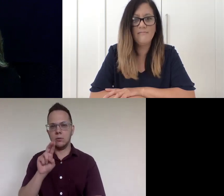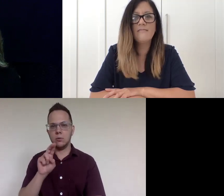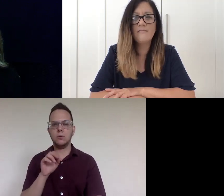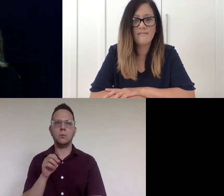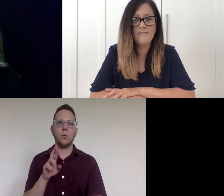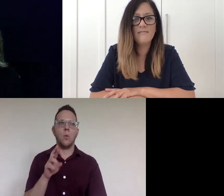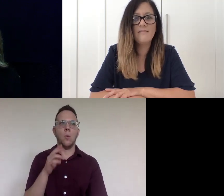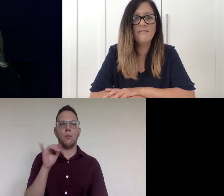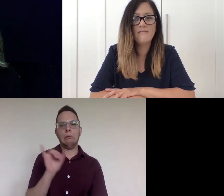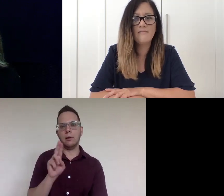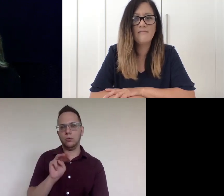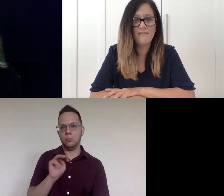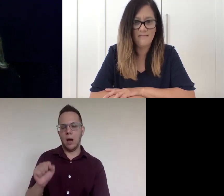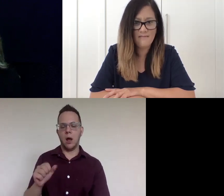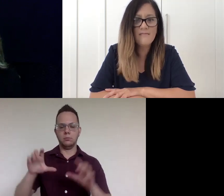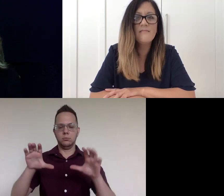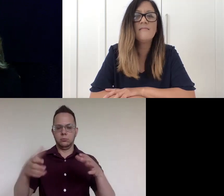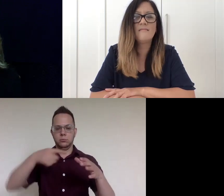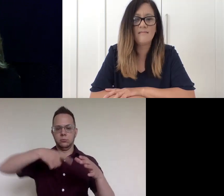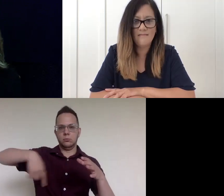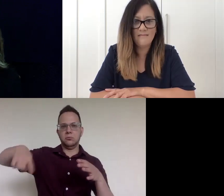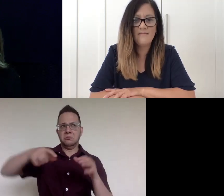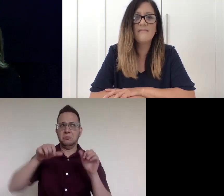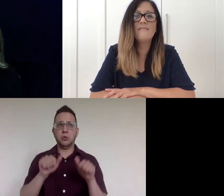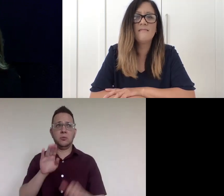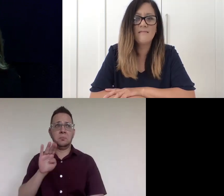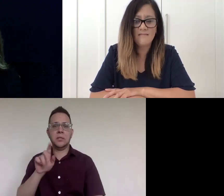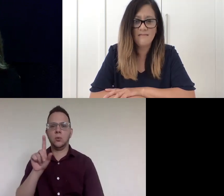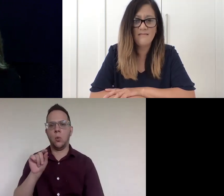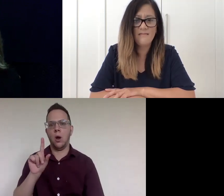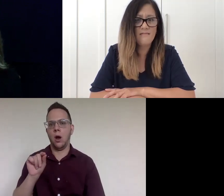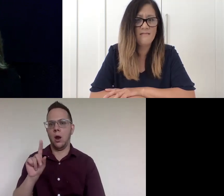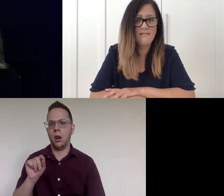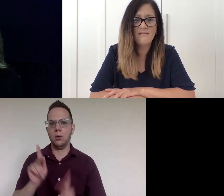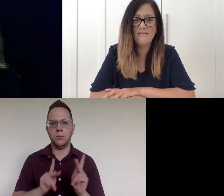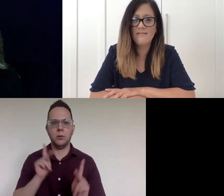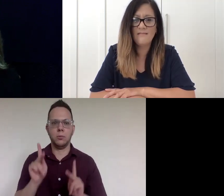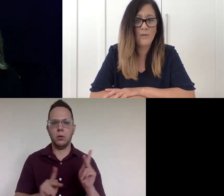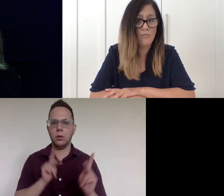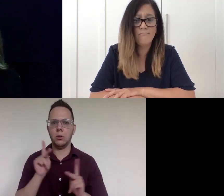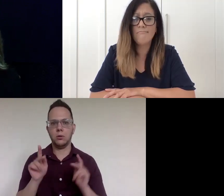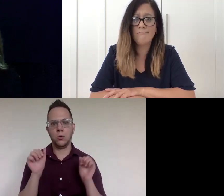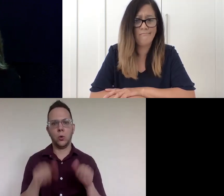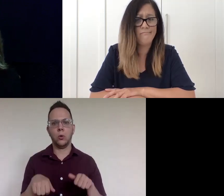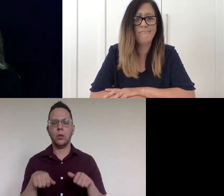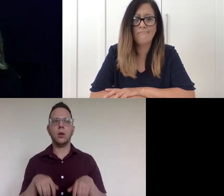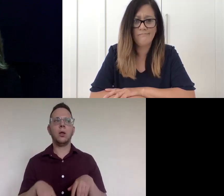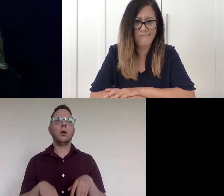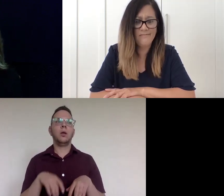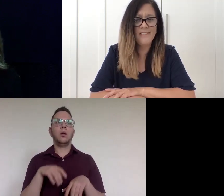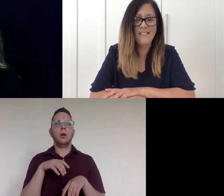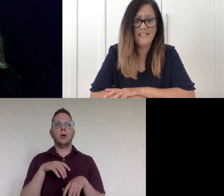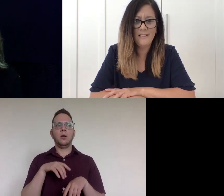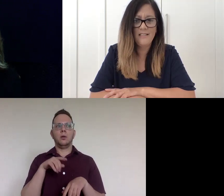center or a teaching hospital like UMass. There could be 20 other people doing rounds with